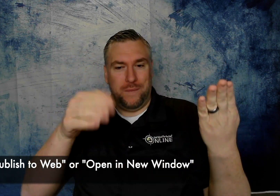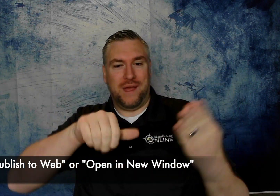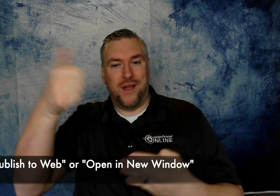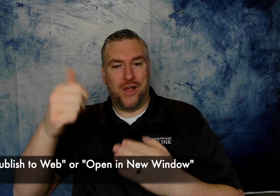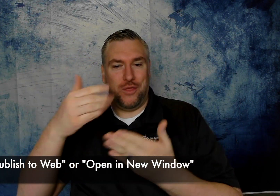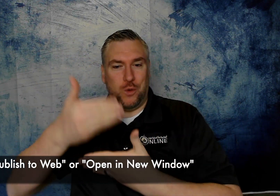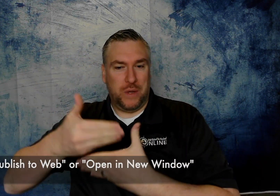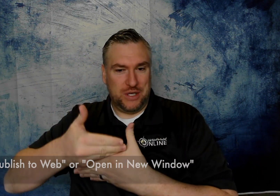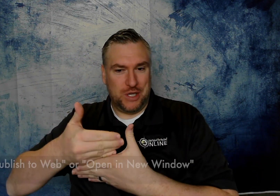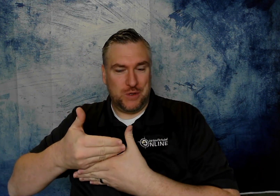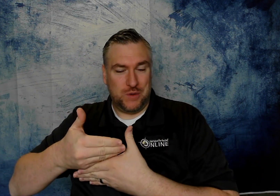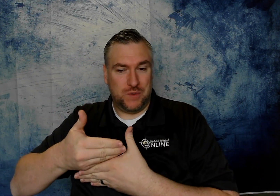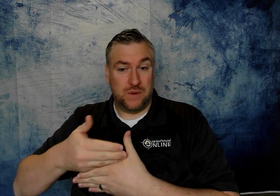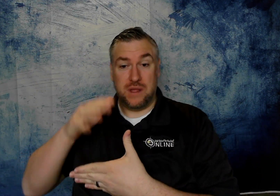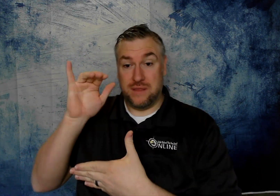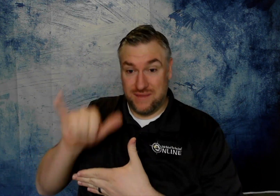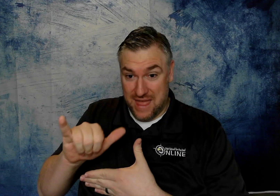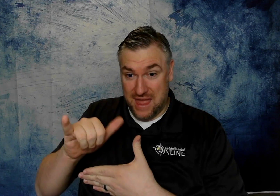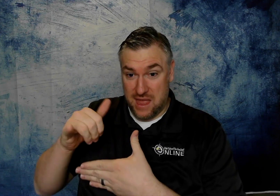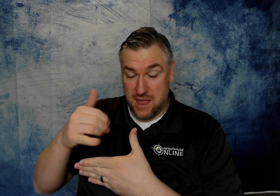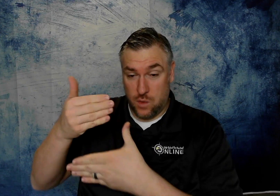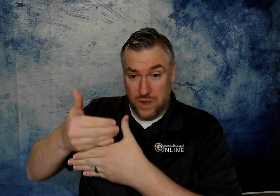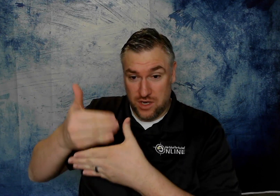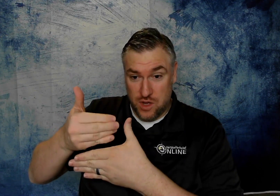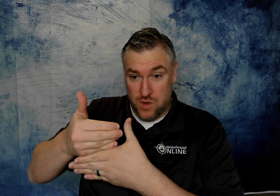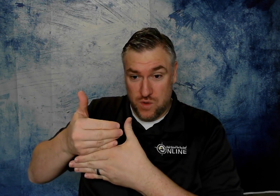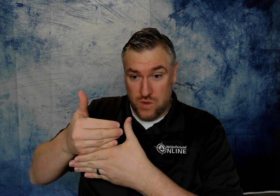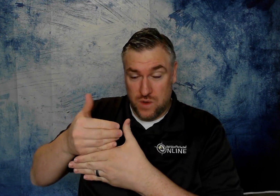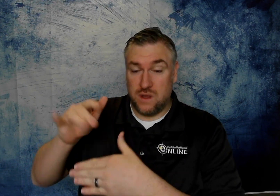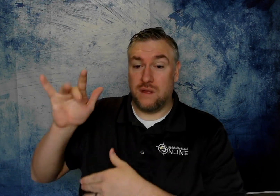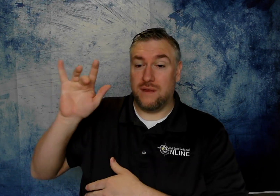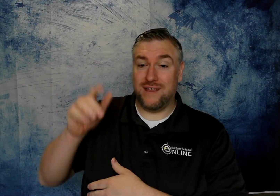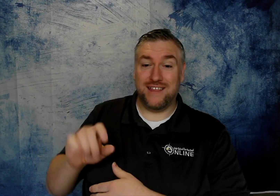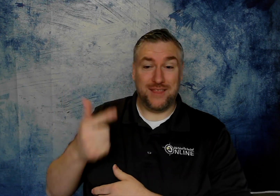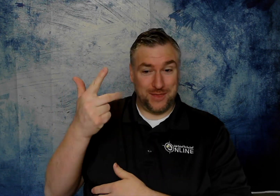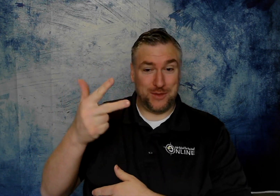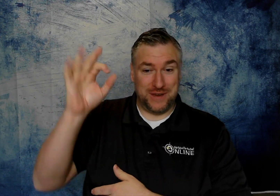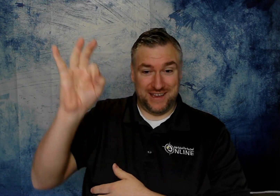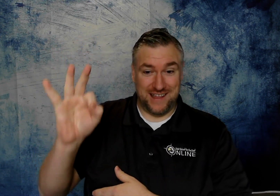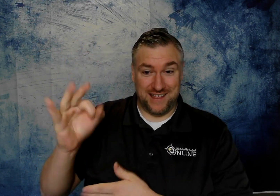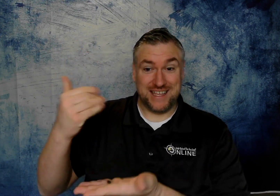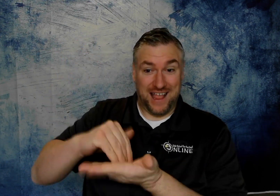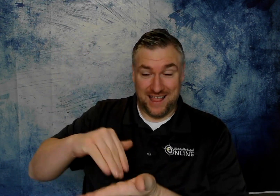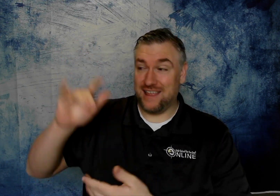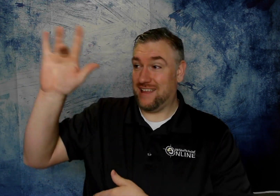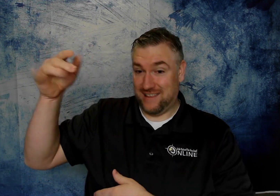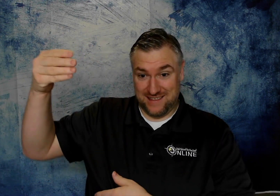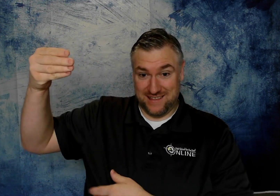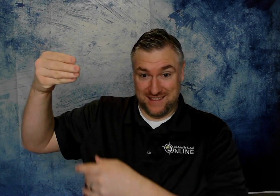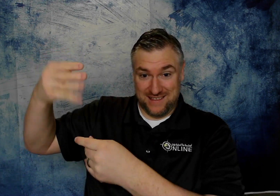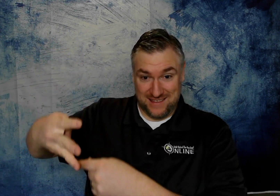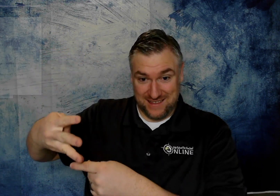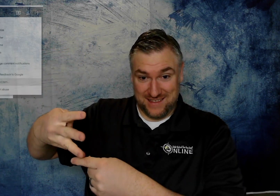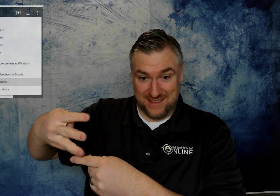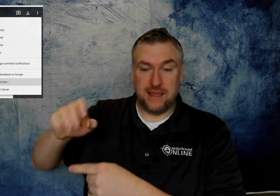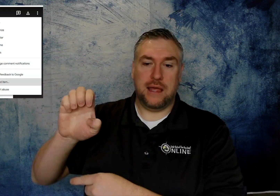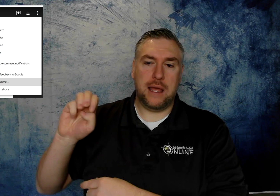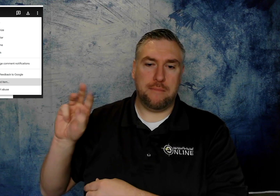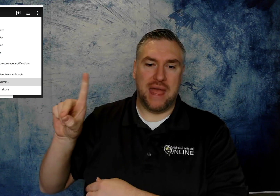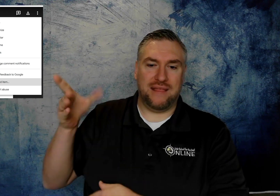will open up another window. And that window, click on the 3 dots again, and